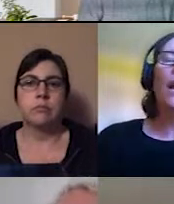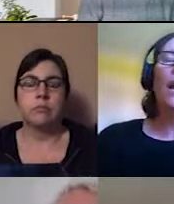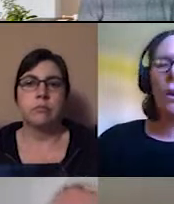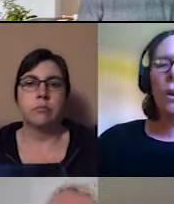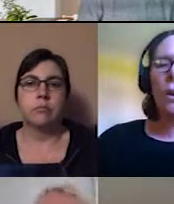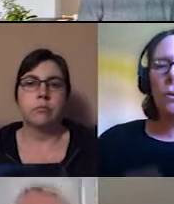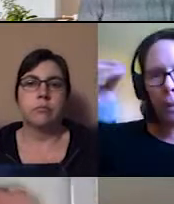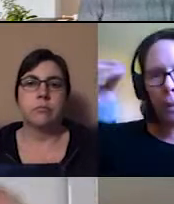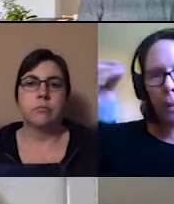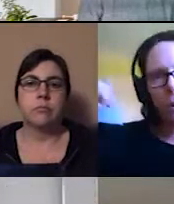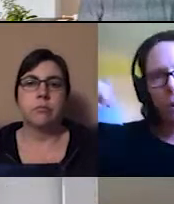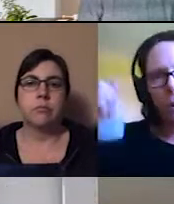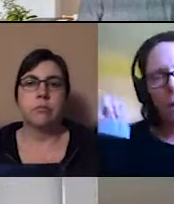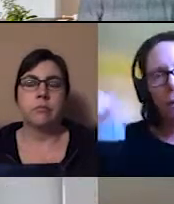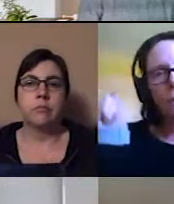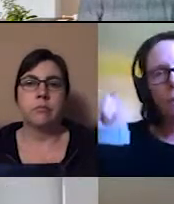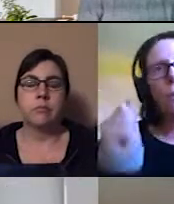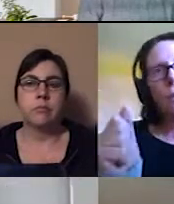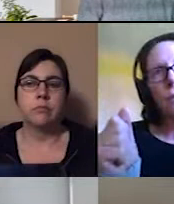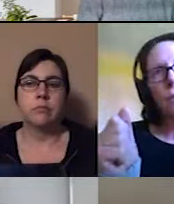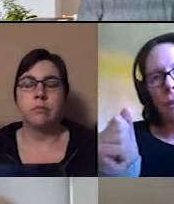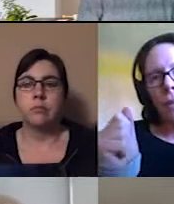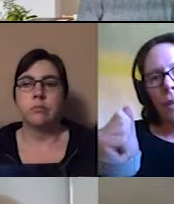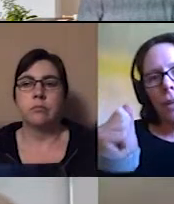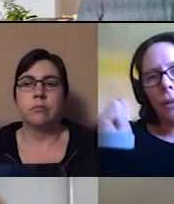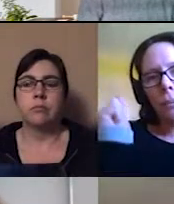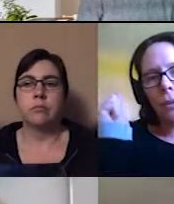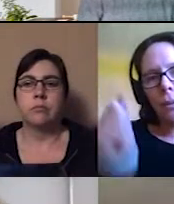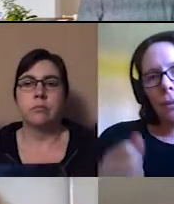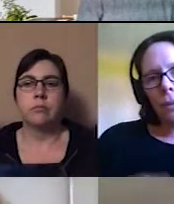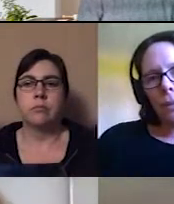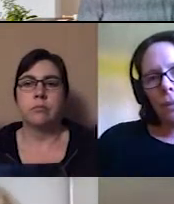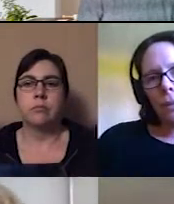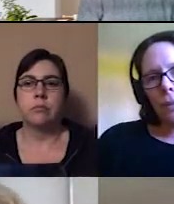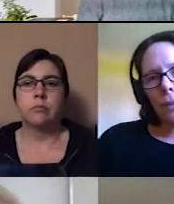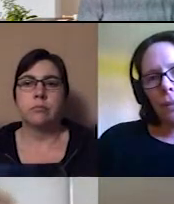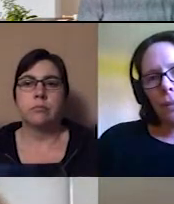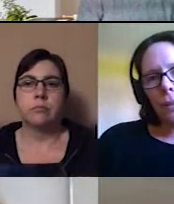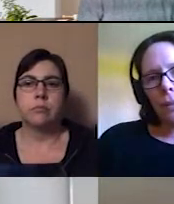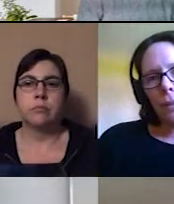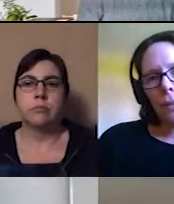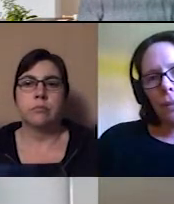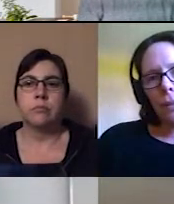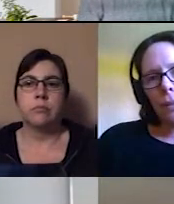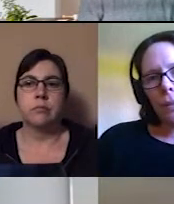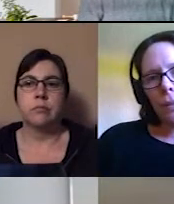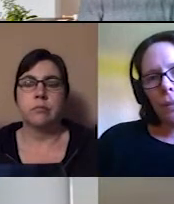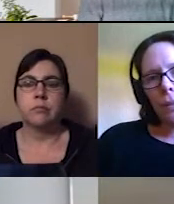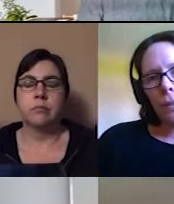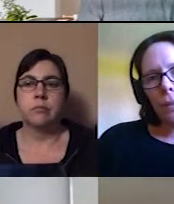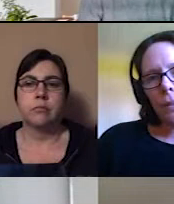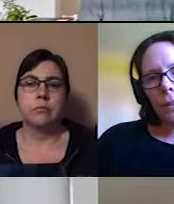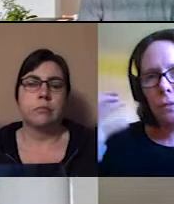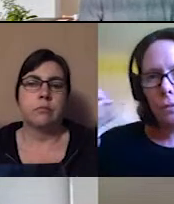I really try and remember, hold in my mind the keyword sign principles. So some of those things that have come up already,